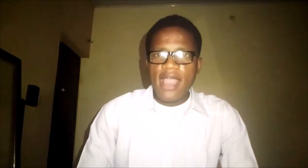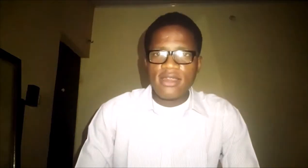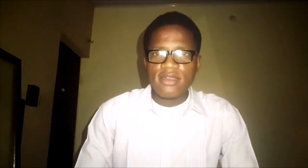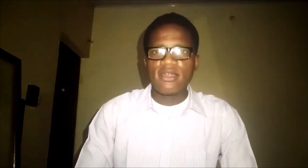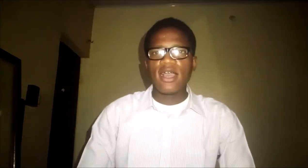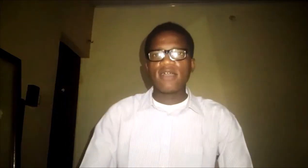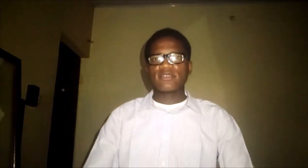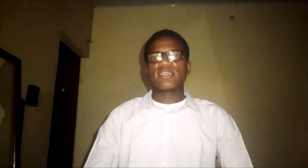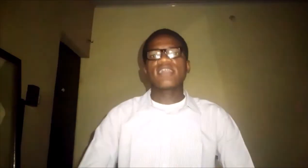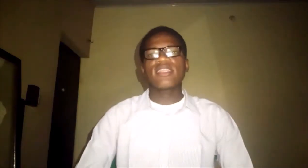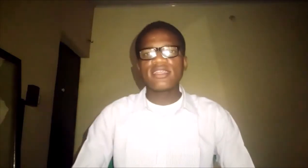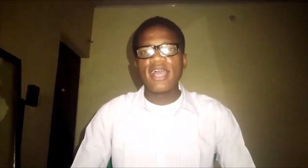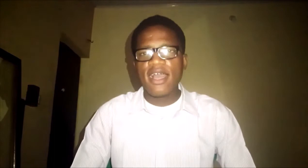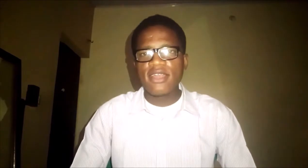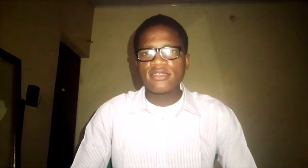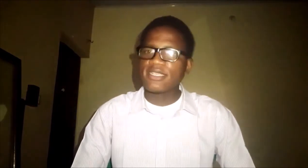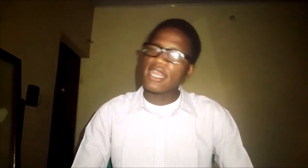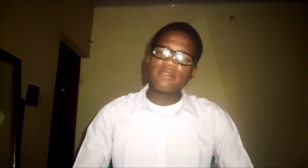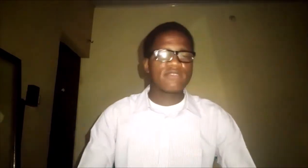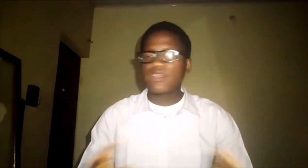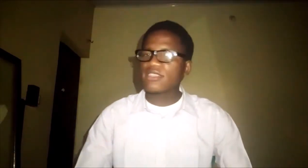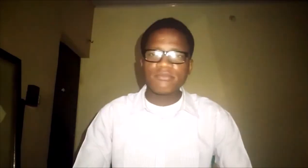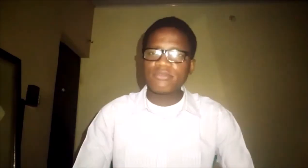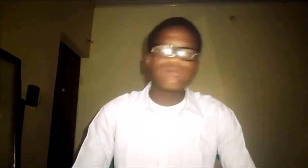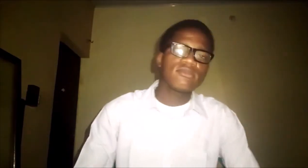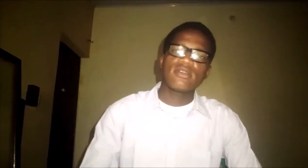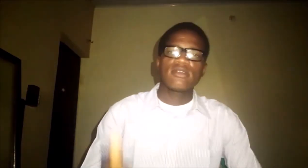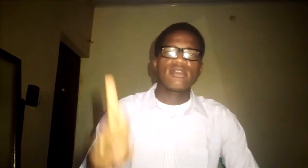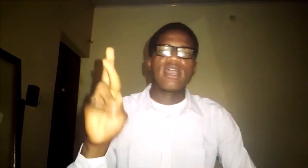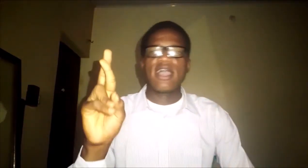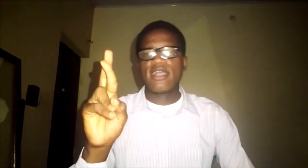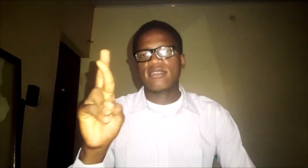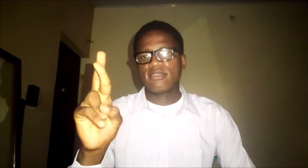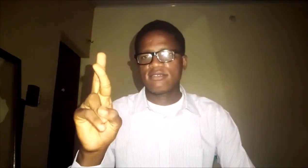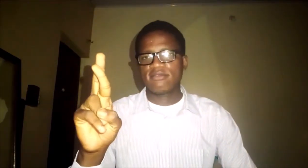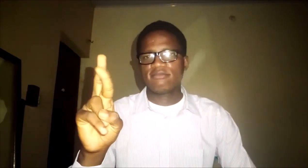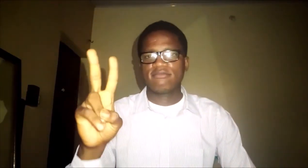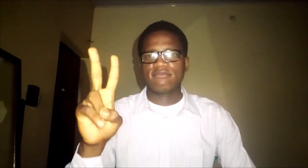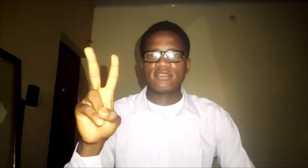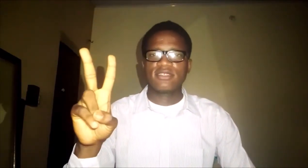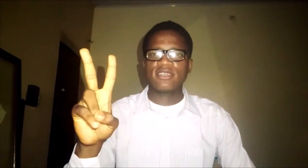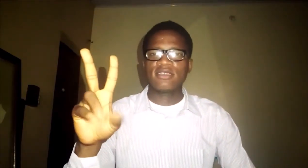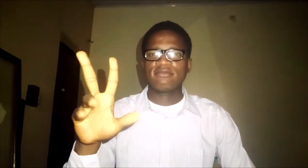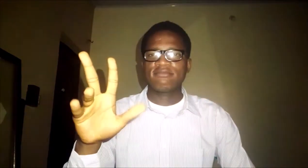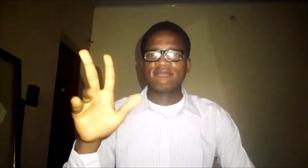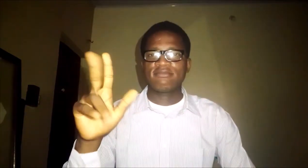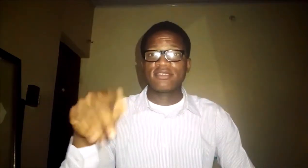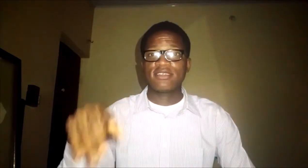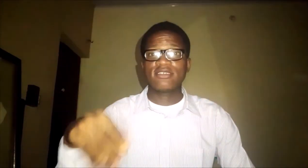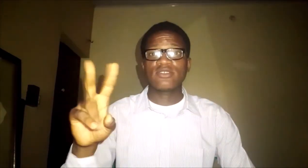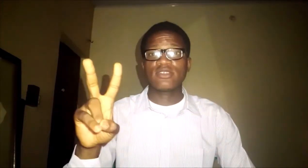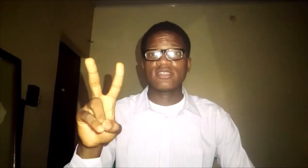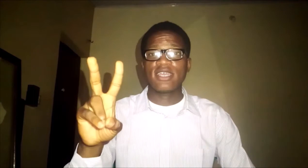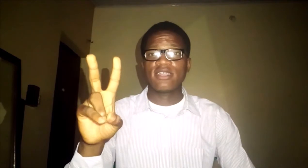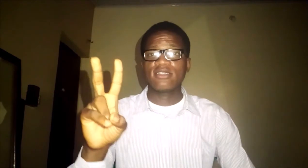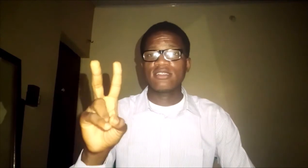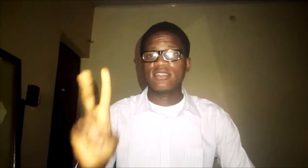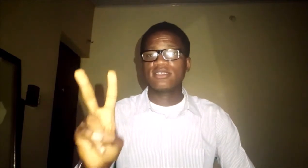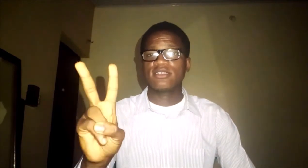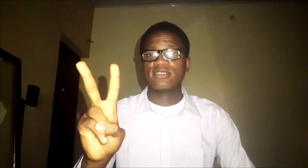R, how to sign the letter R in sign language? Very simple. R. See, so just sign this.